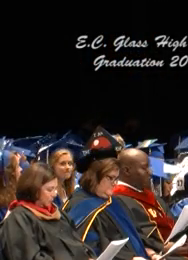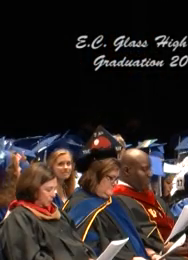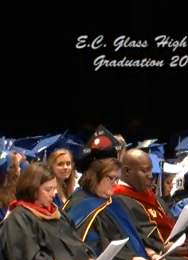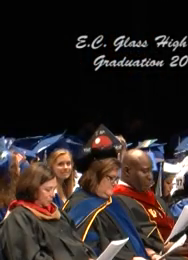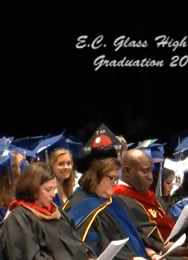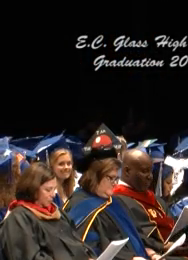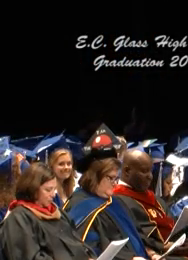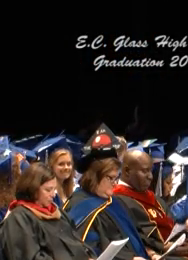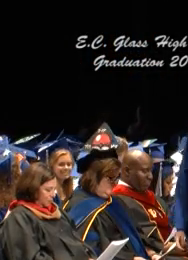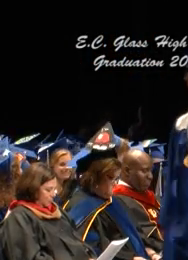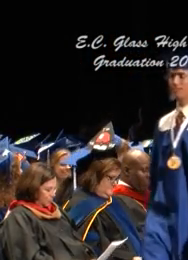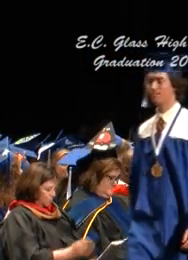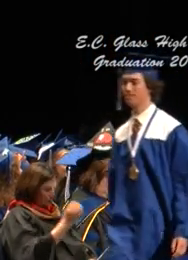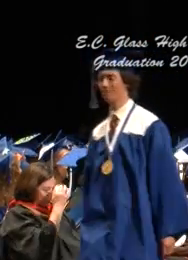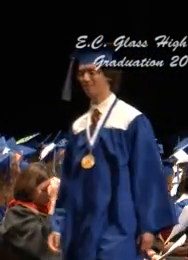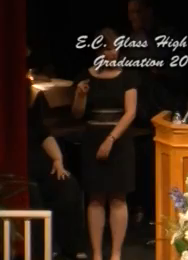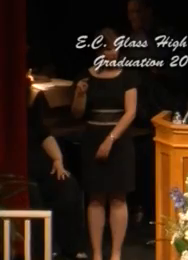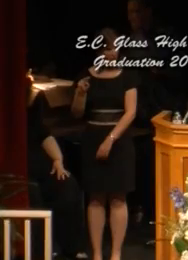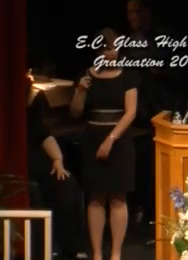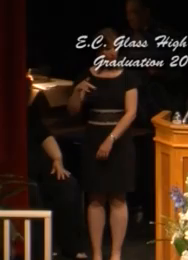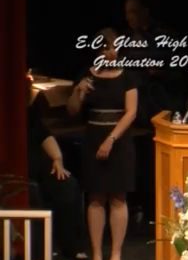Justin Nicholas Pinnell.